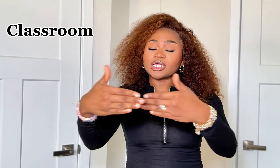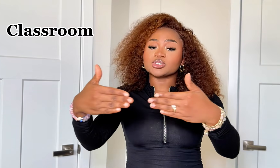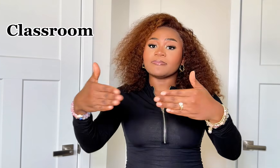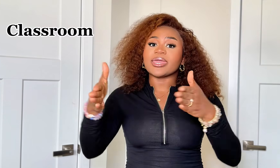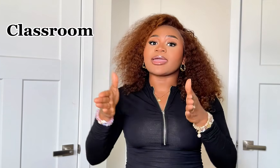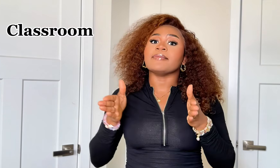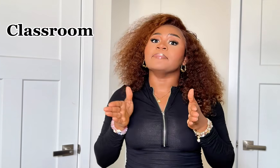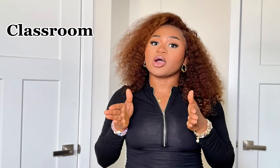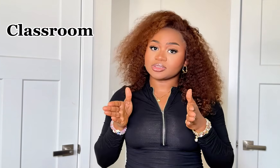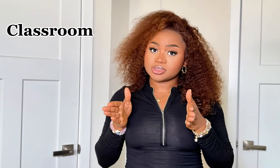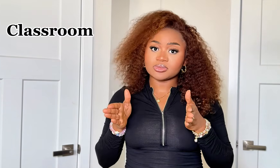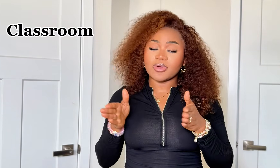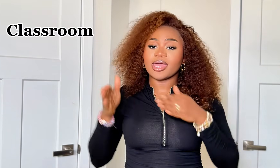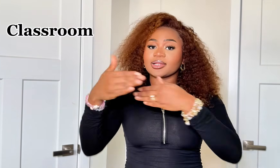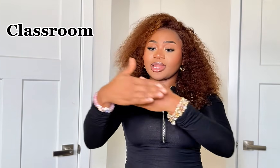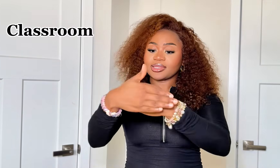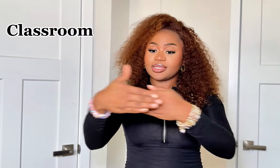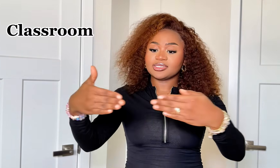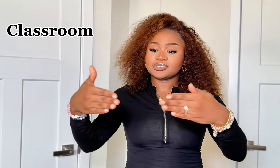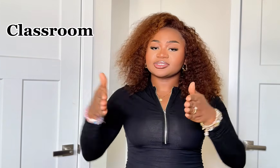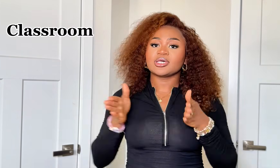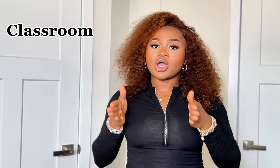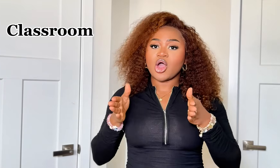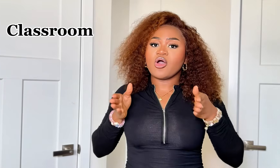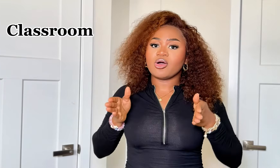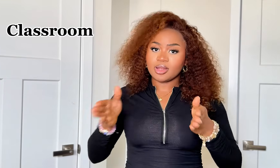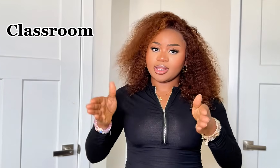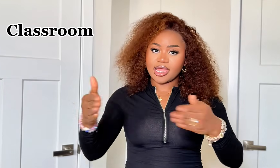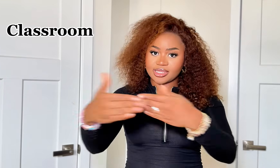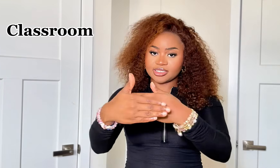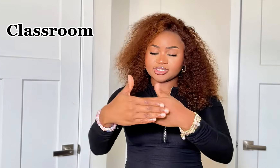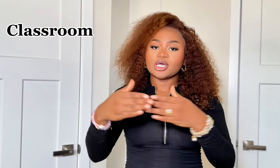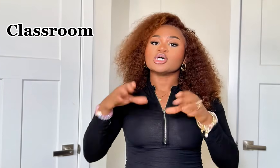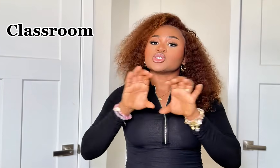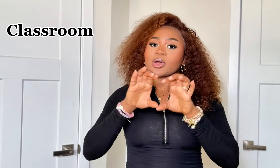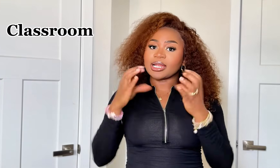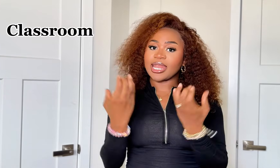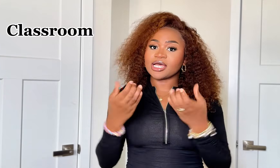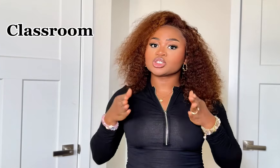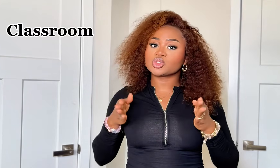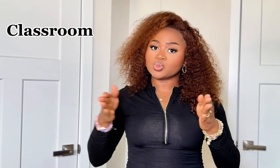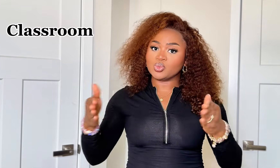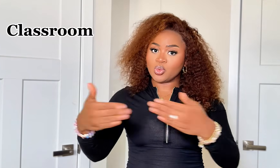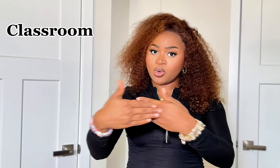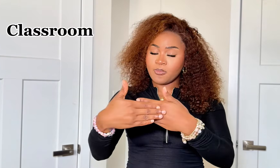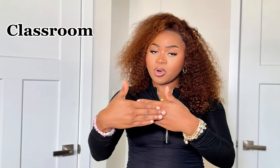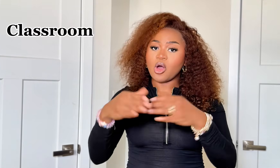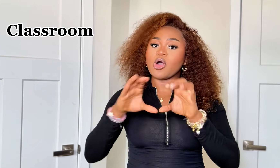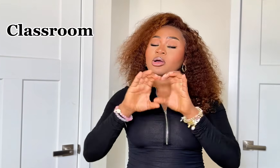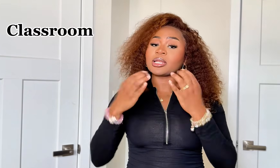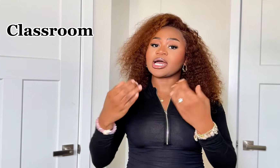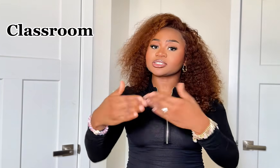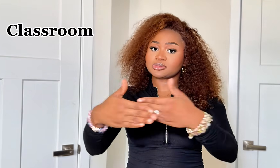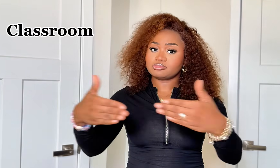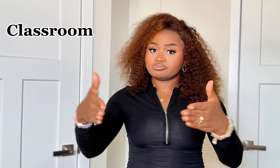to make a box, right? Like this or like this. So classroom or